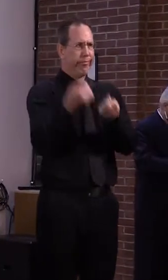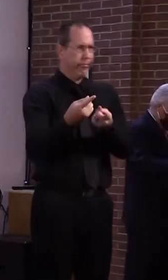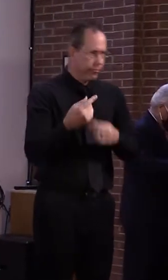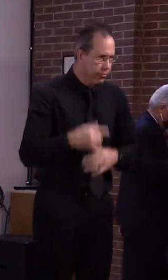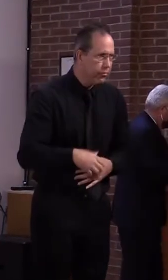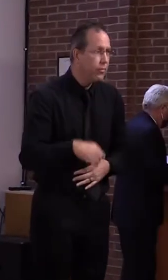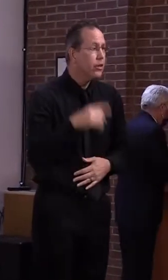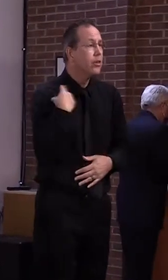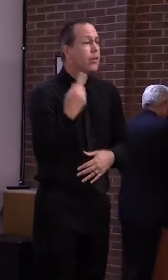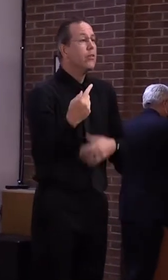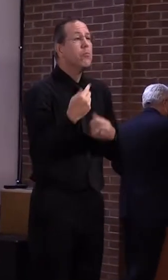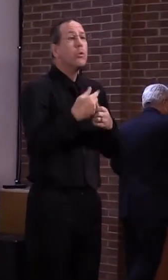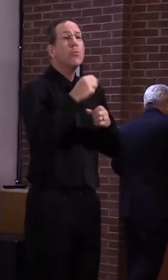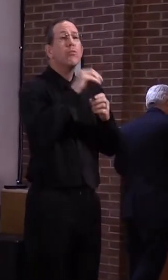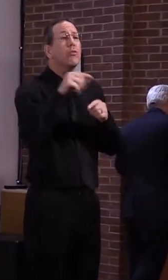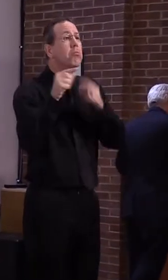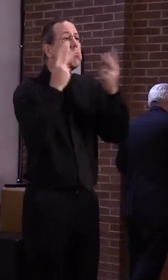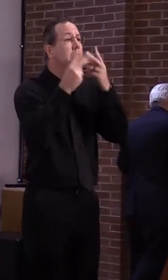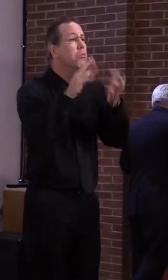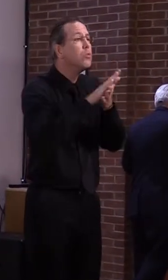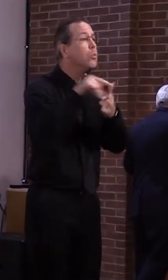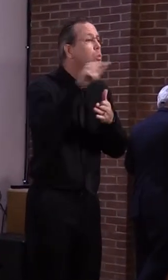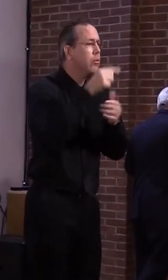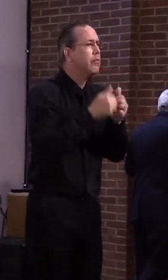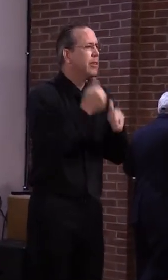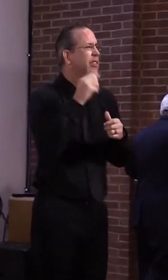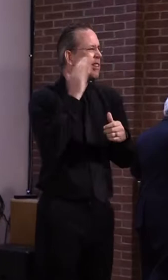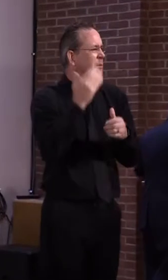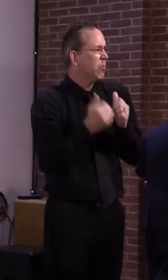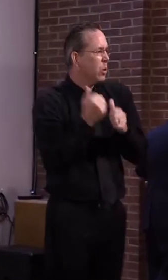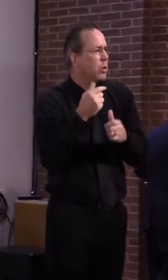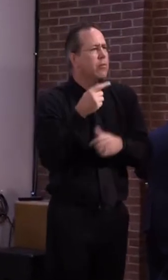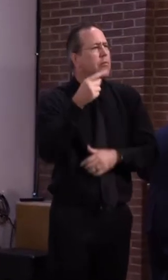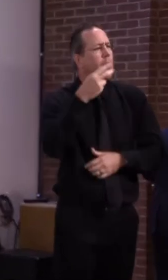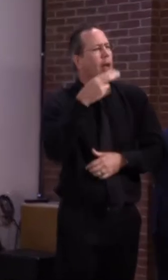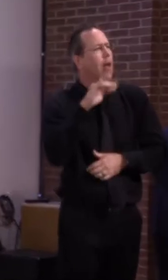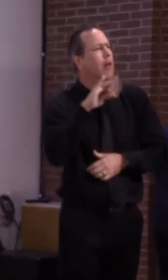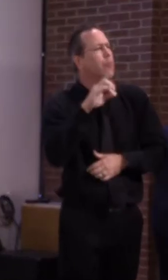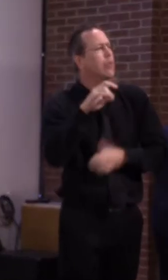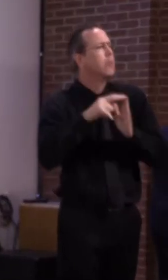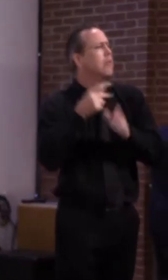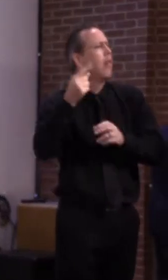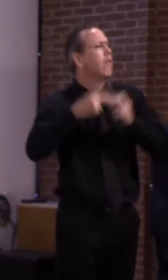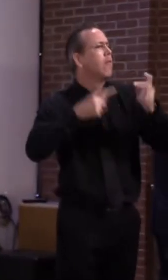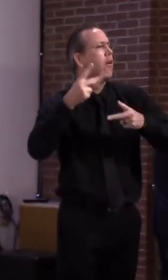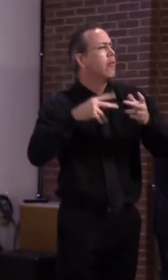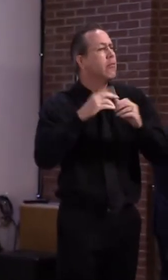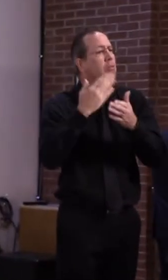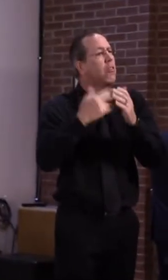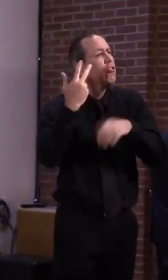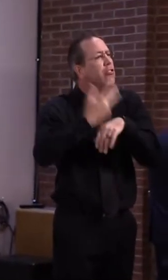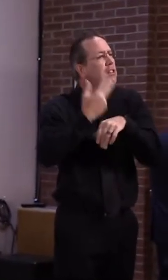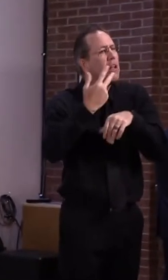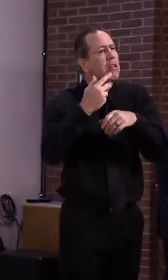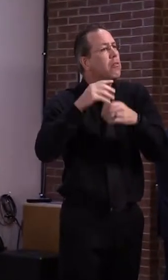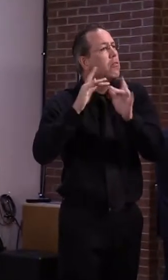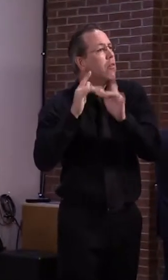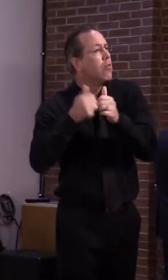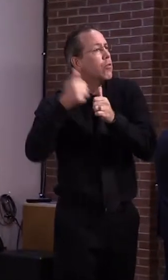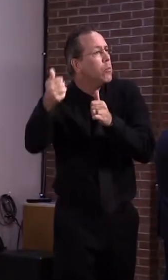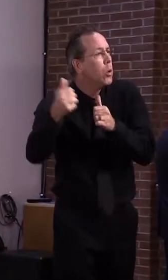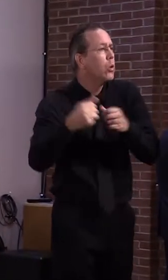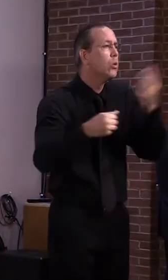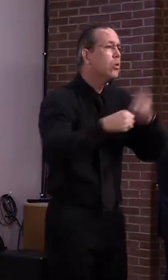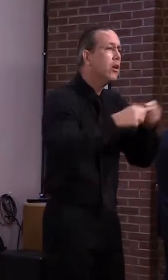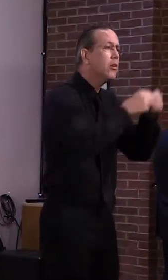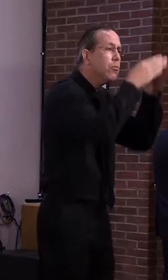three or more days of remote learning to start, this initial transition back to at least some in-person learning